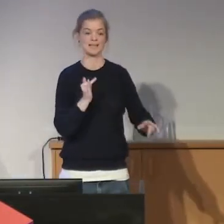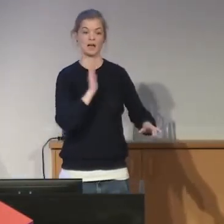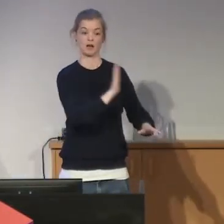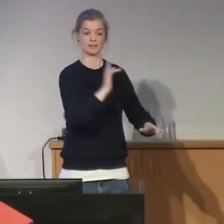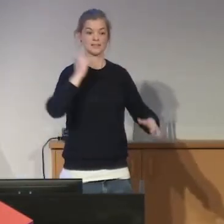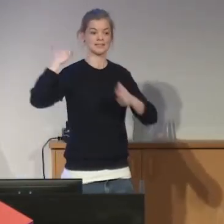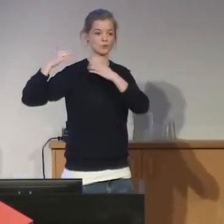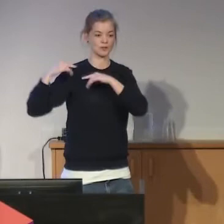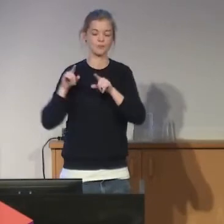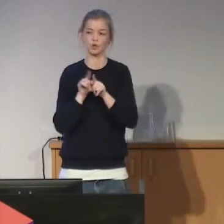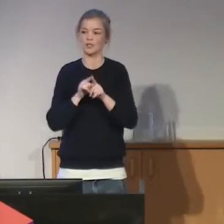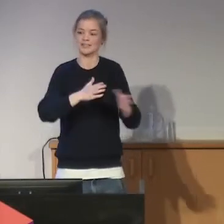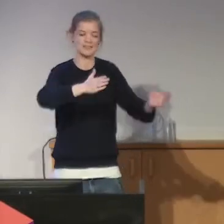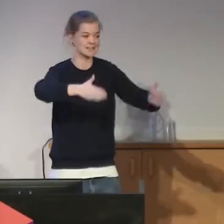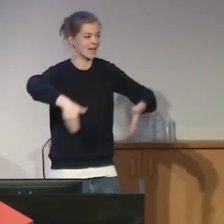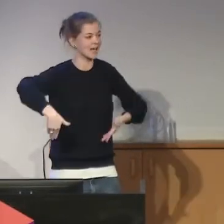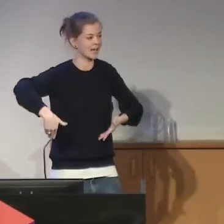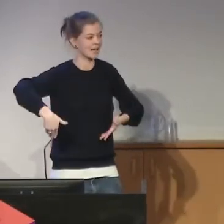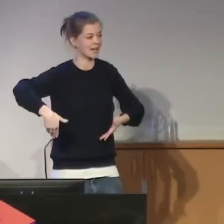mapping the floor, and